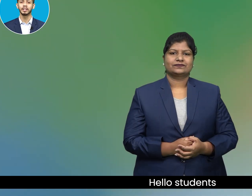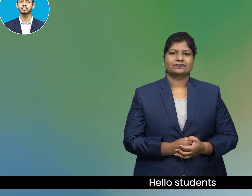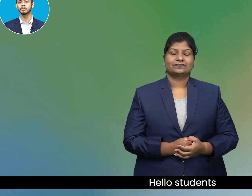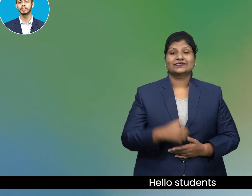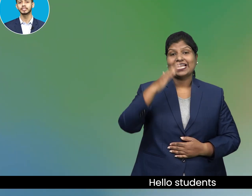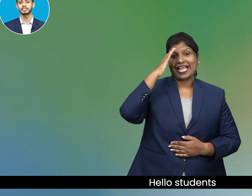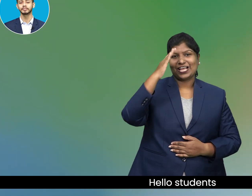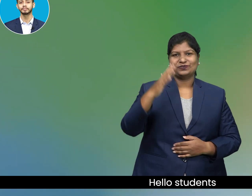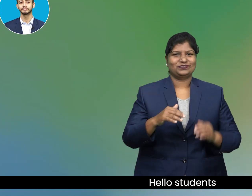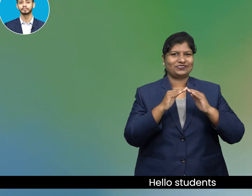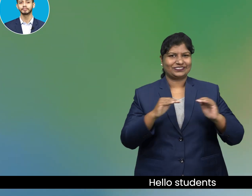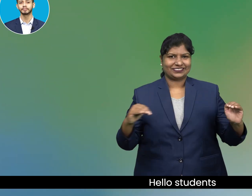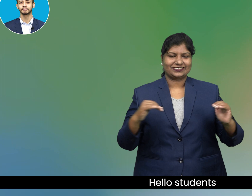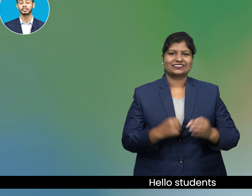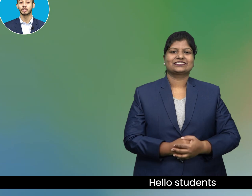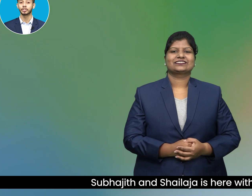Hello students,